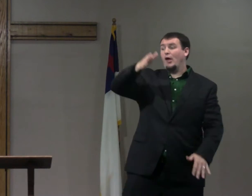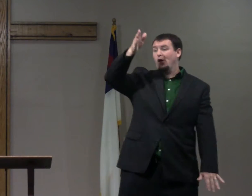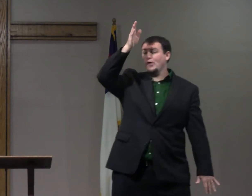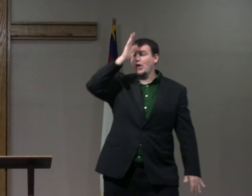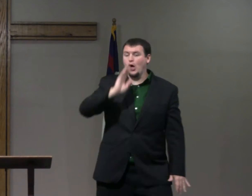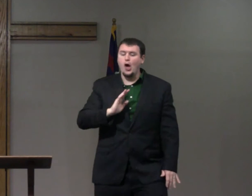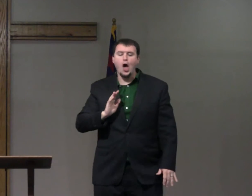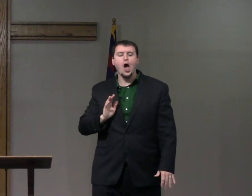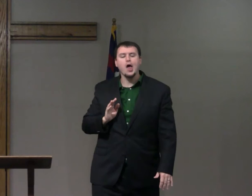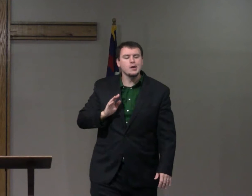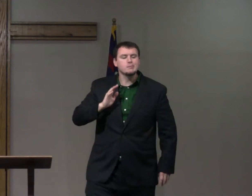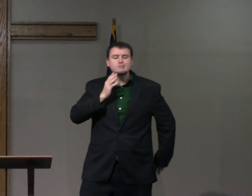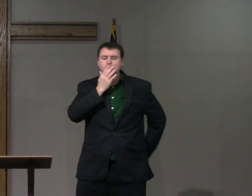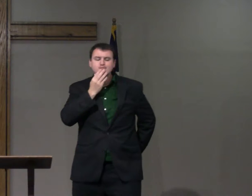whosoever.